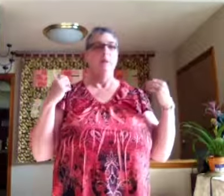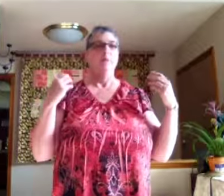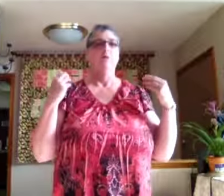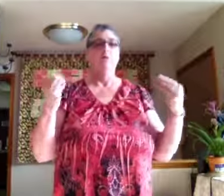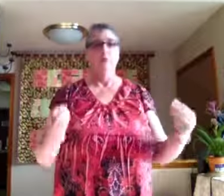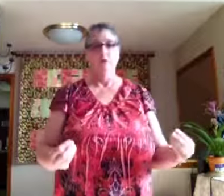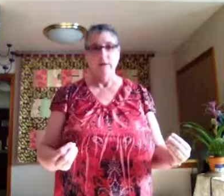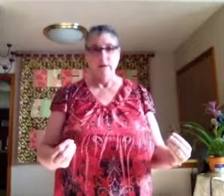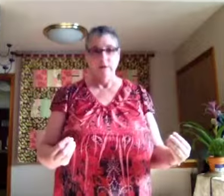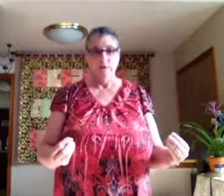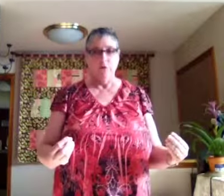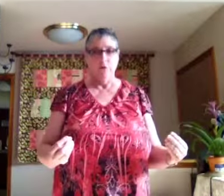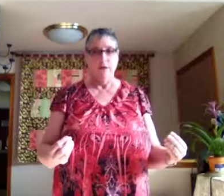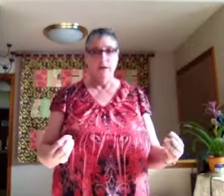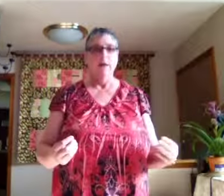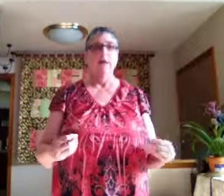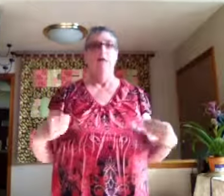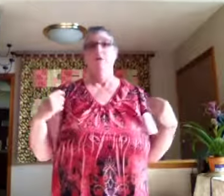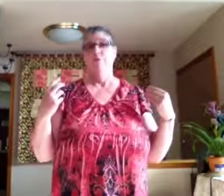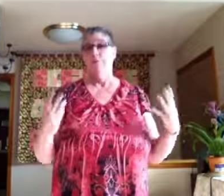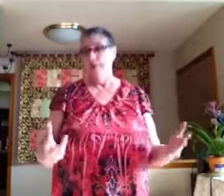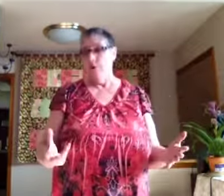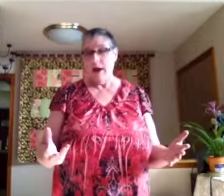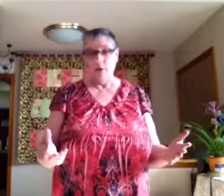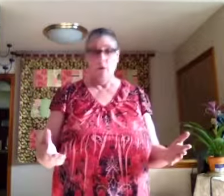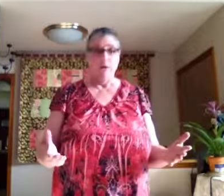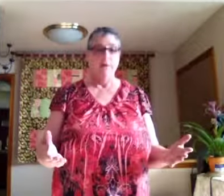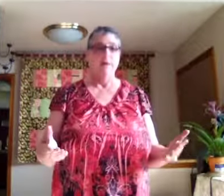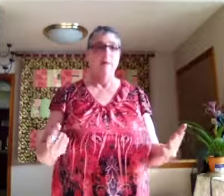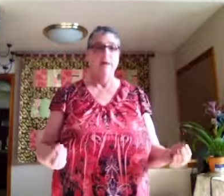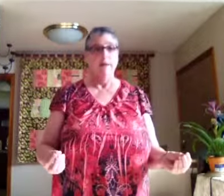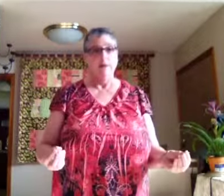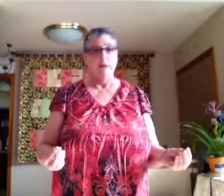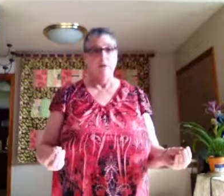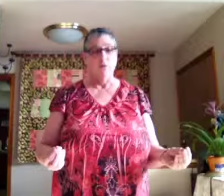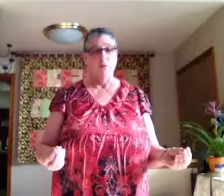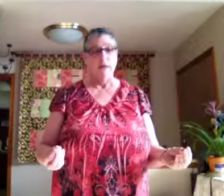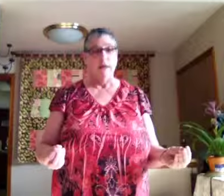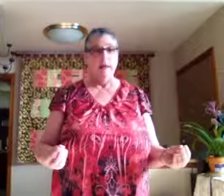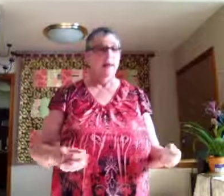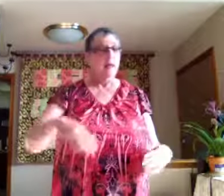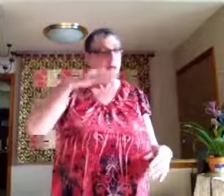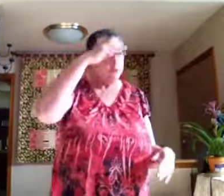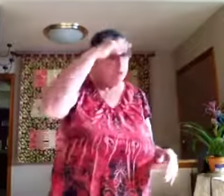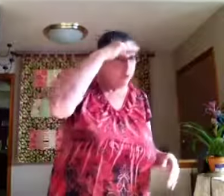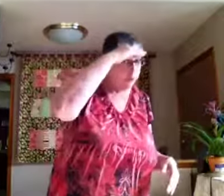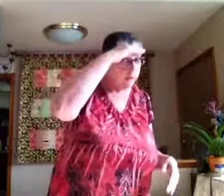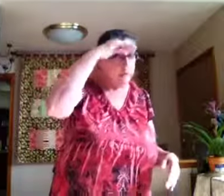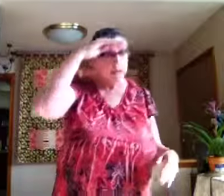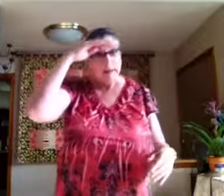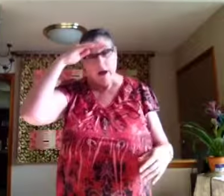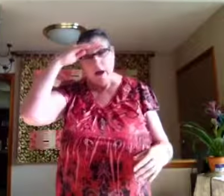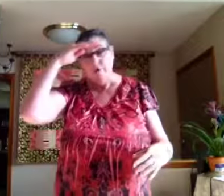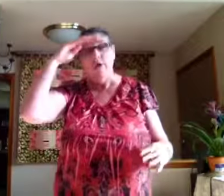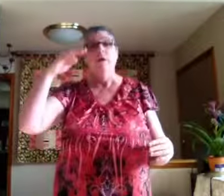people to look into the story, feel how it was to be in that story, and to look and hunt